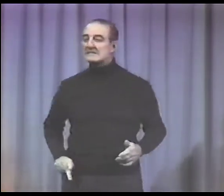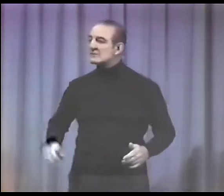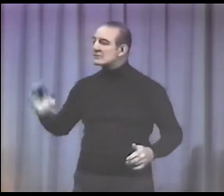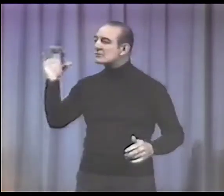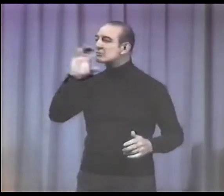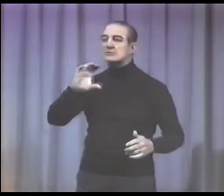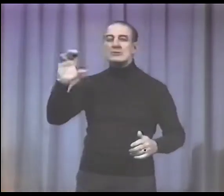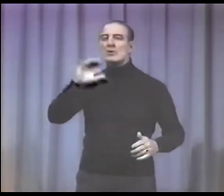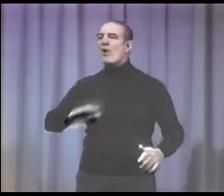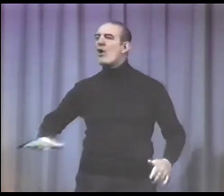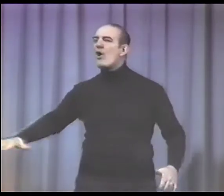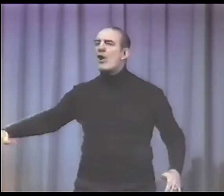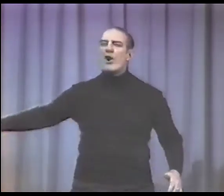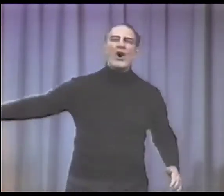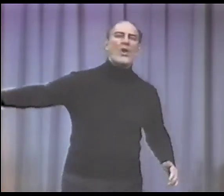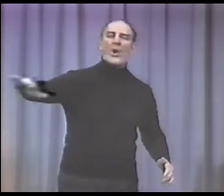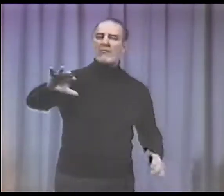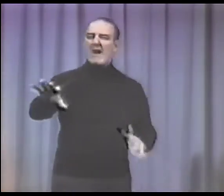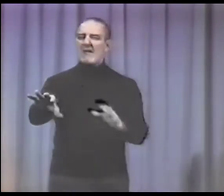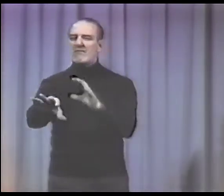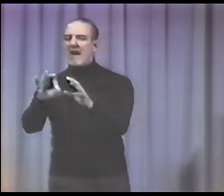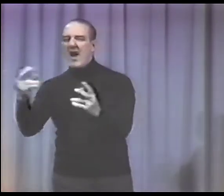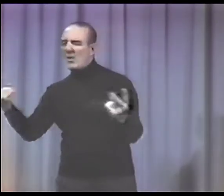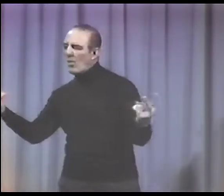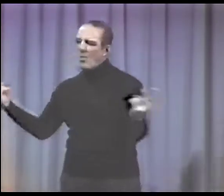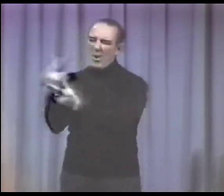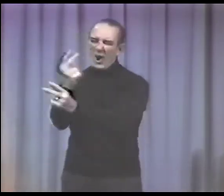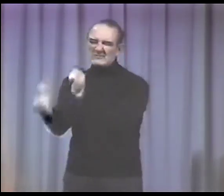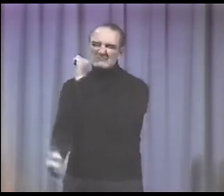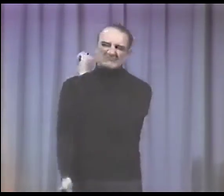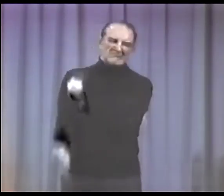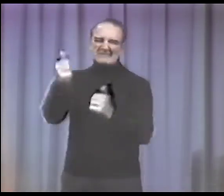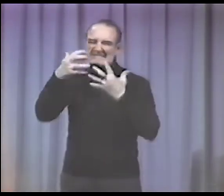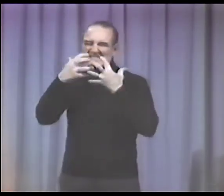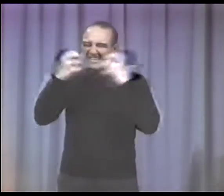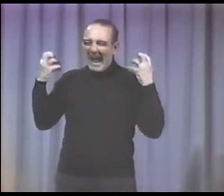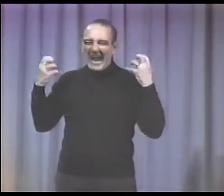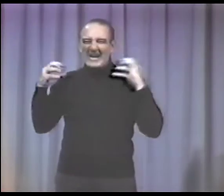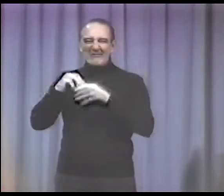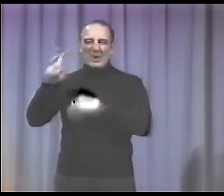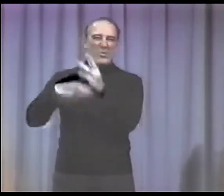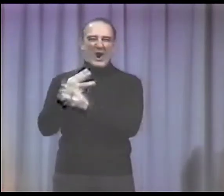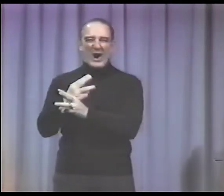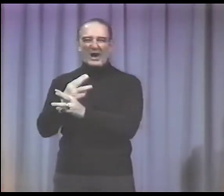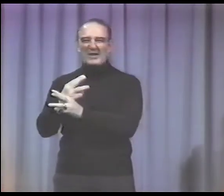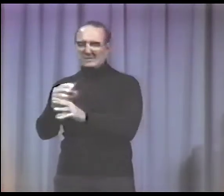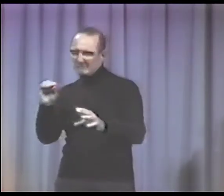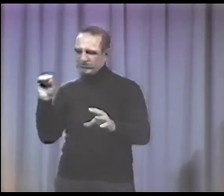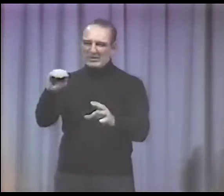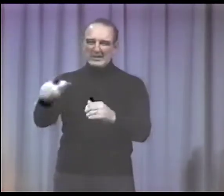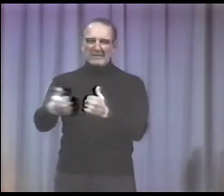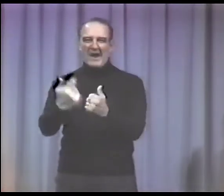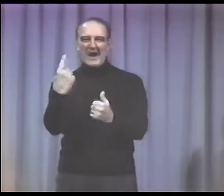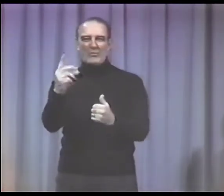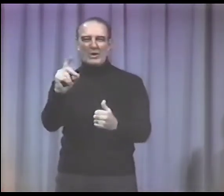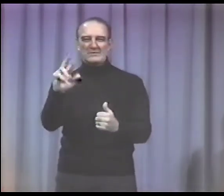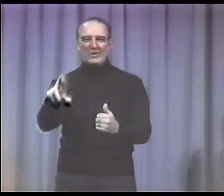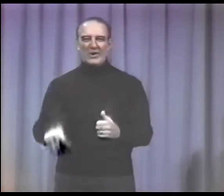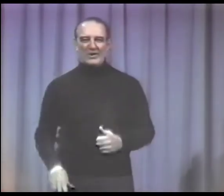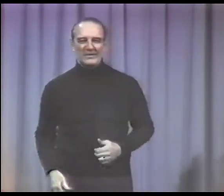The king searched long and hard for the most savage tiger in the world and put the